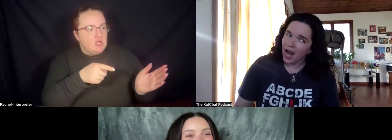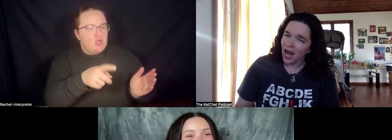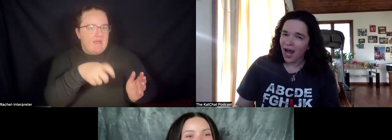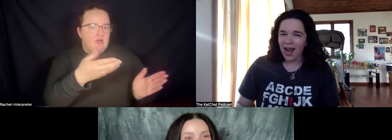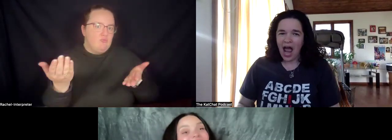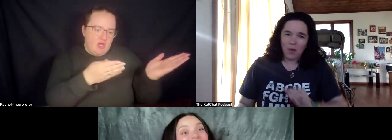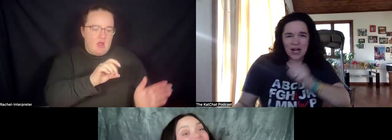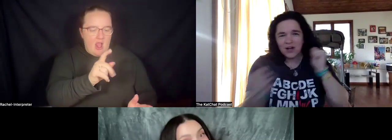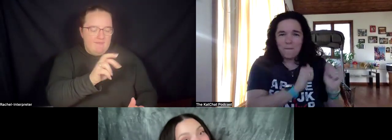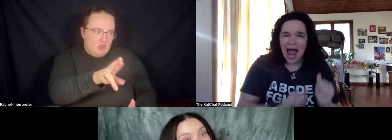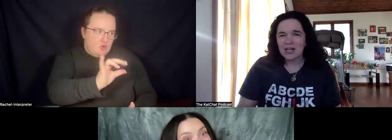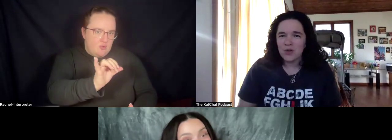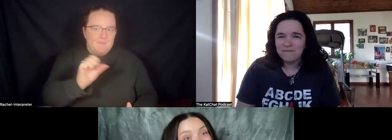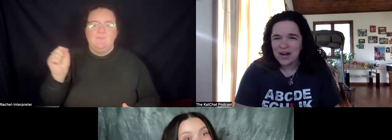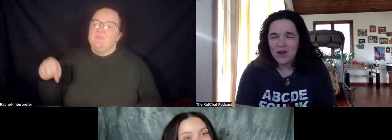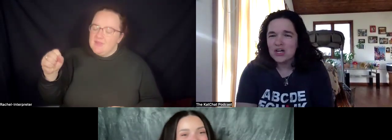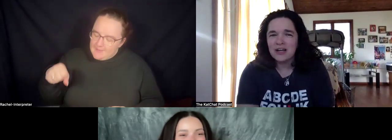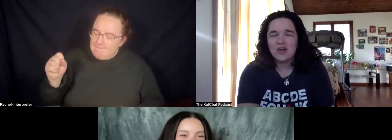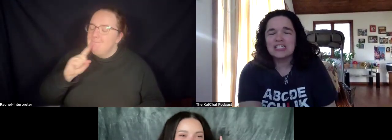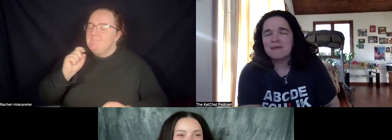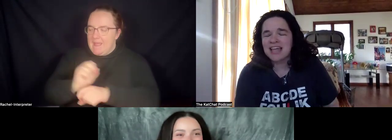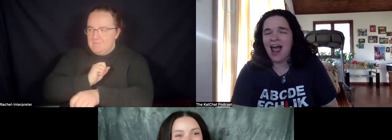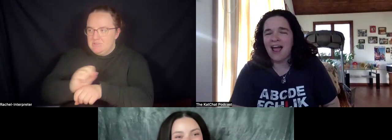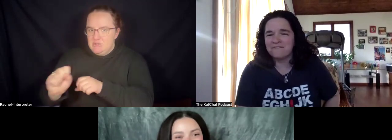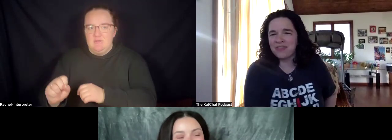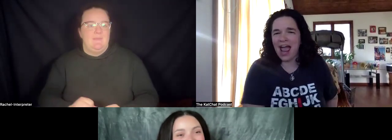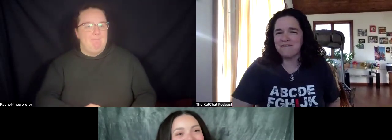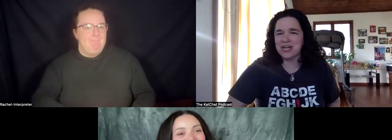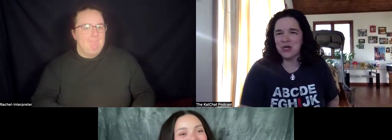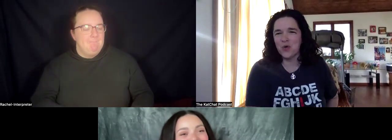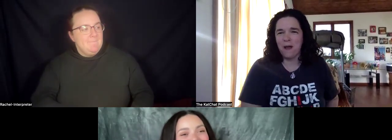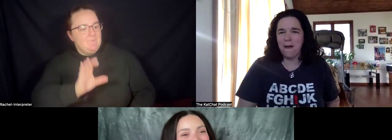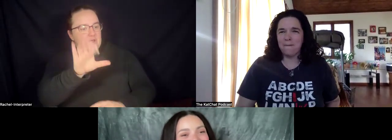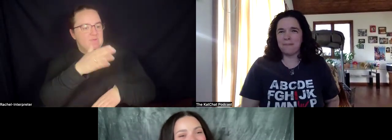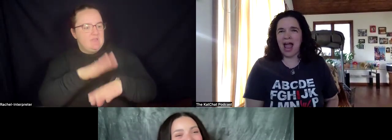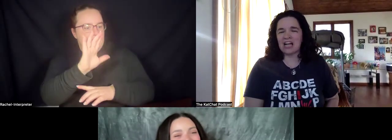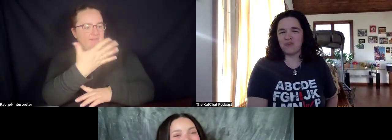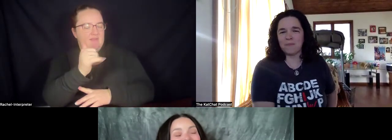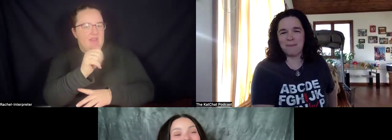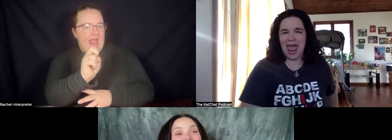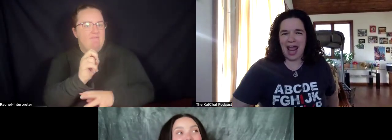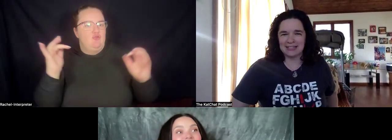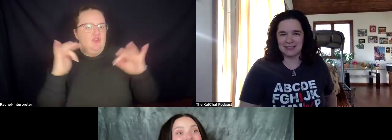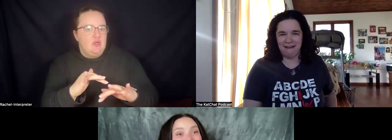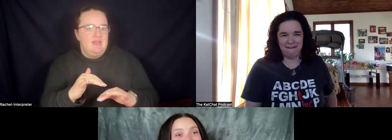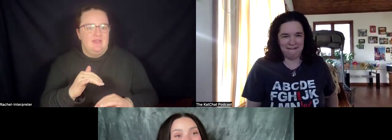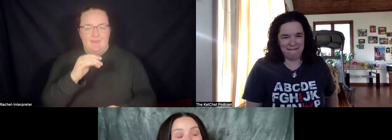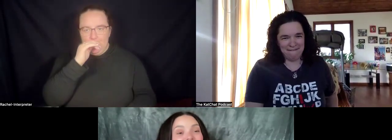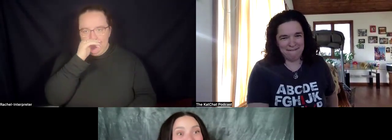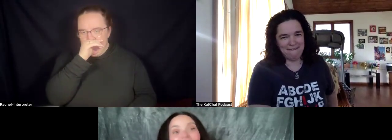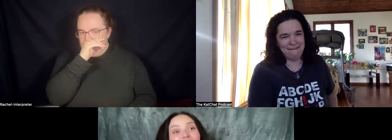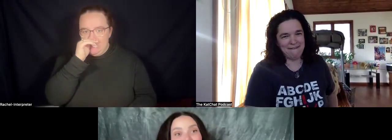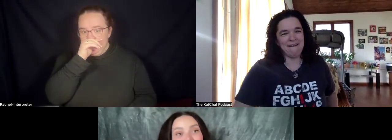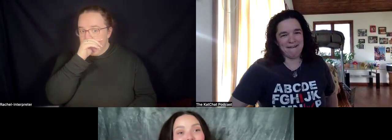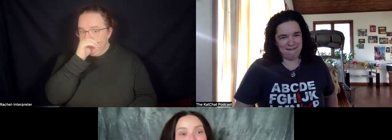Oliver. And then we could yes, go back to the absolutely. Christmas on Fifth Avenue from I Japan.